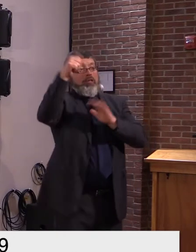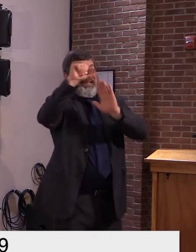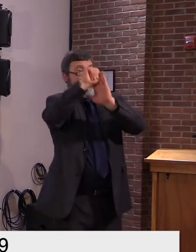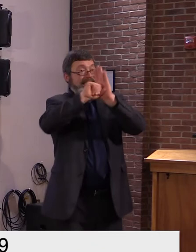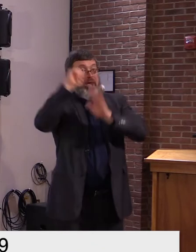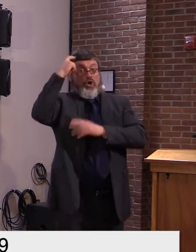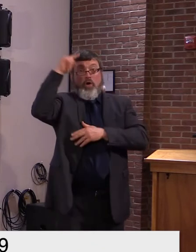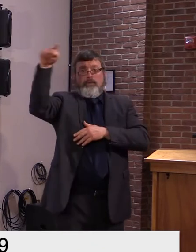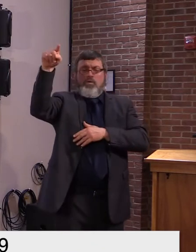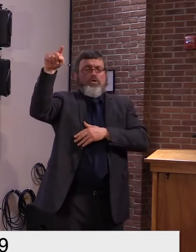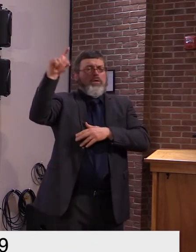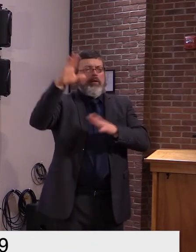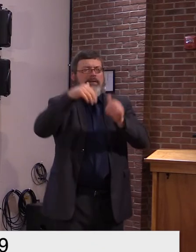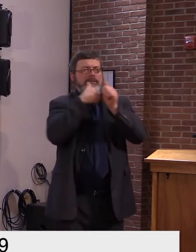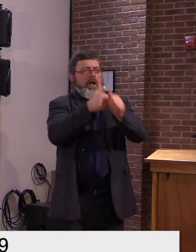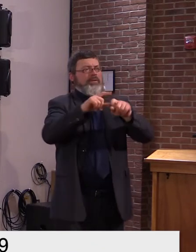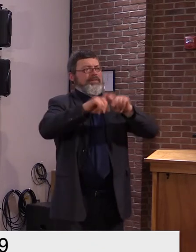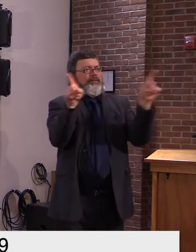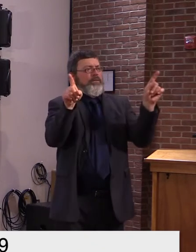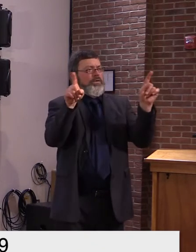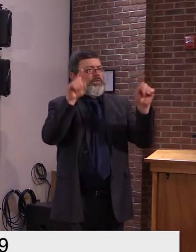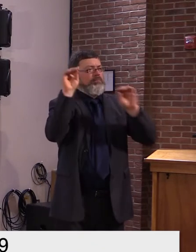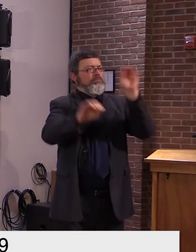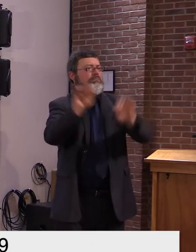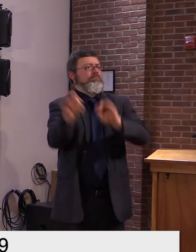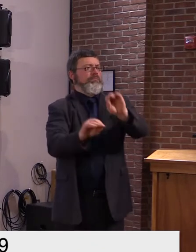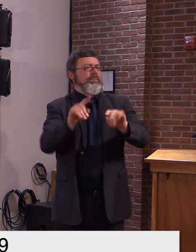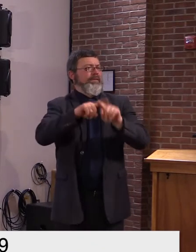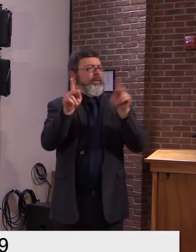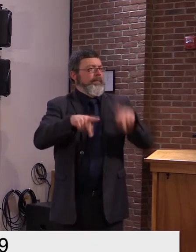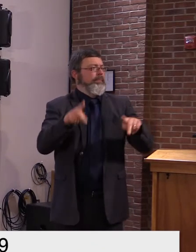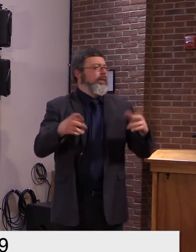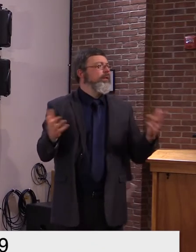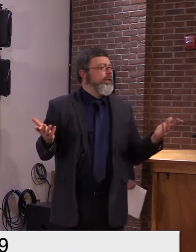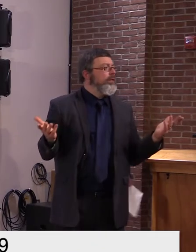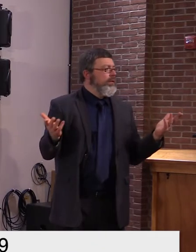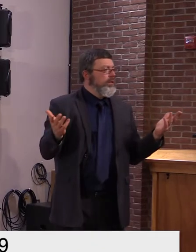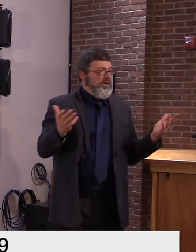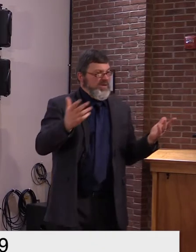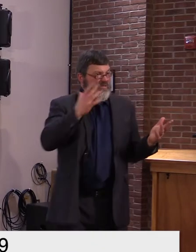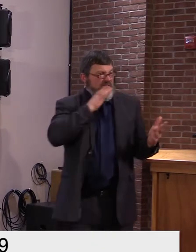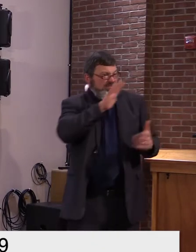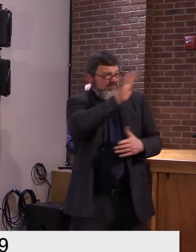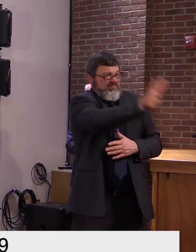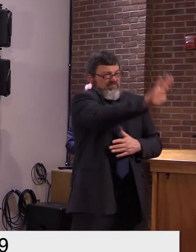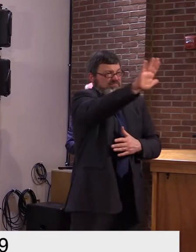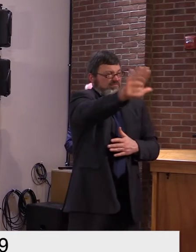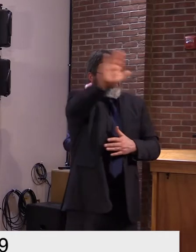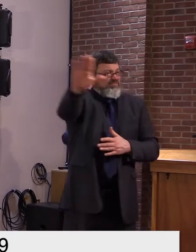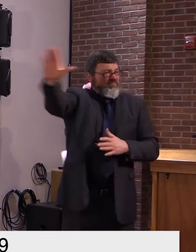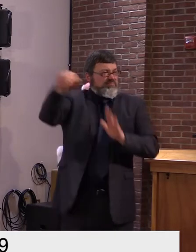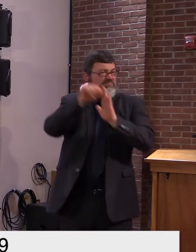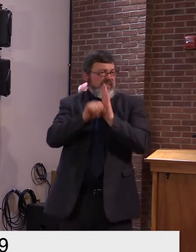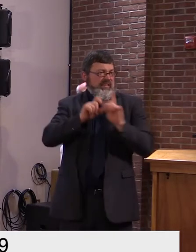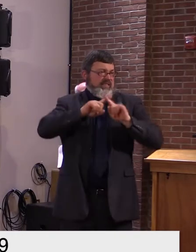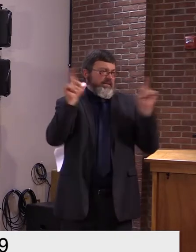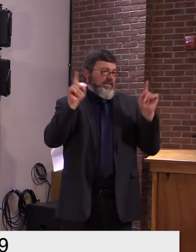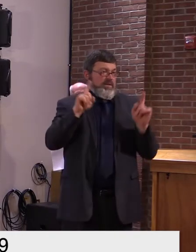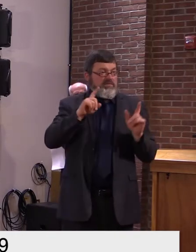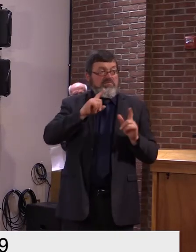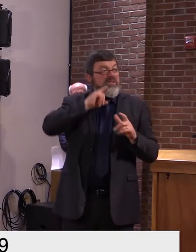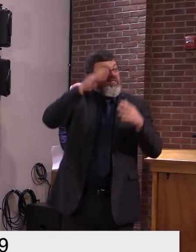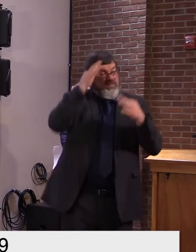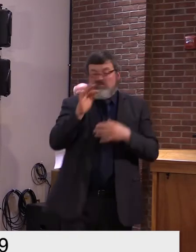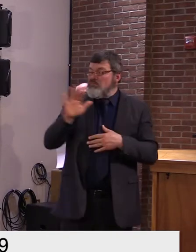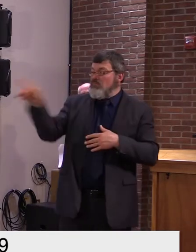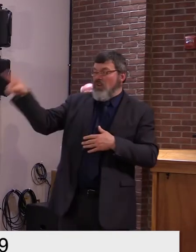Washington, and that's completely their prerogative. So these are called advisory for a